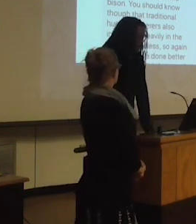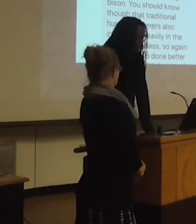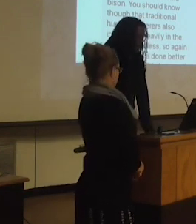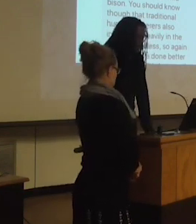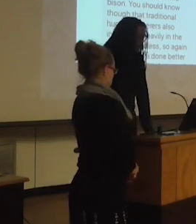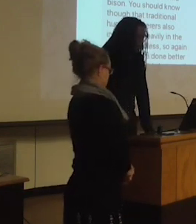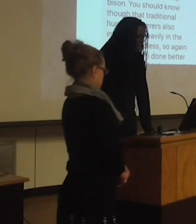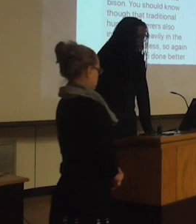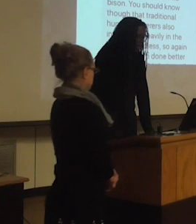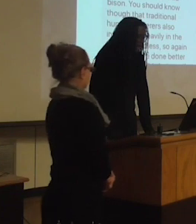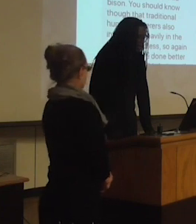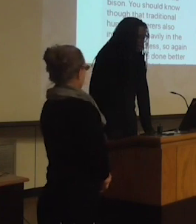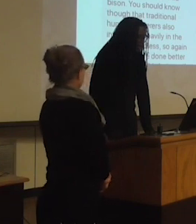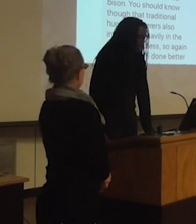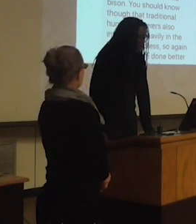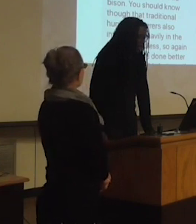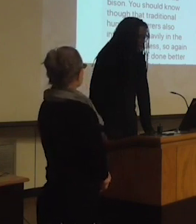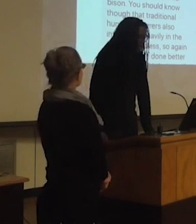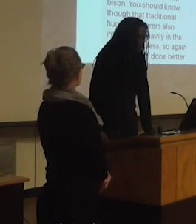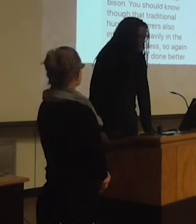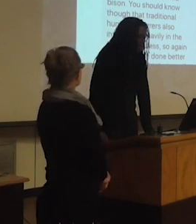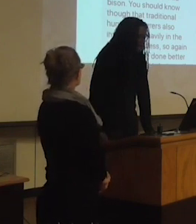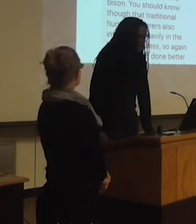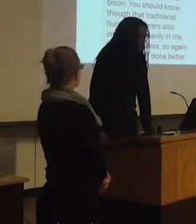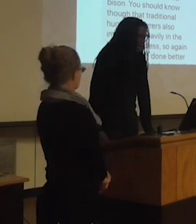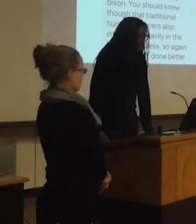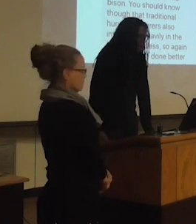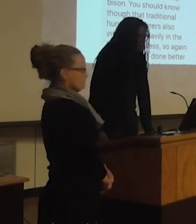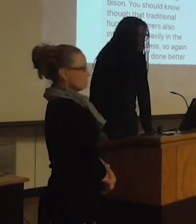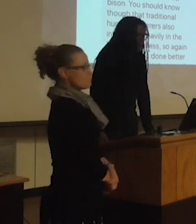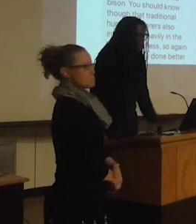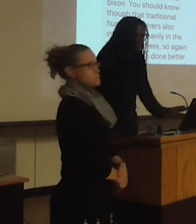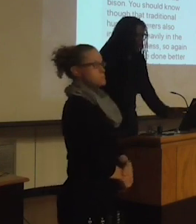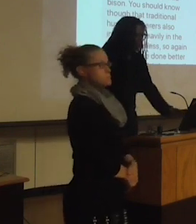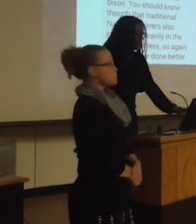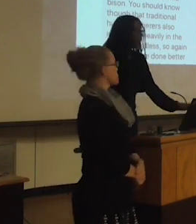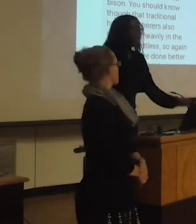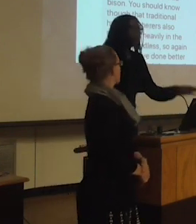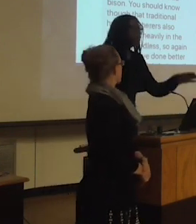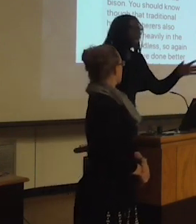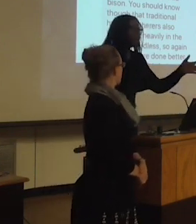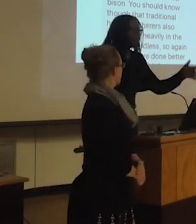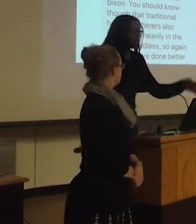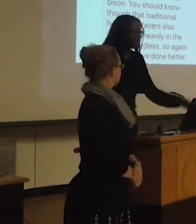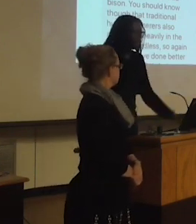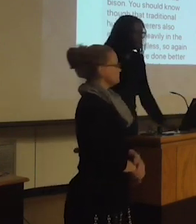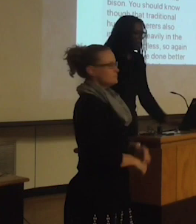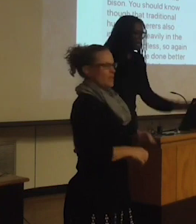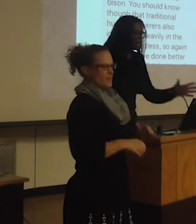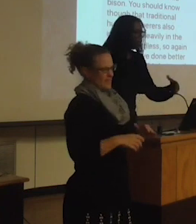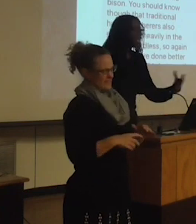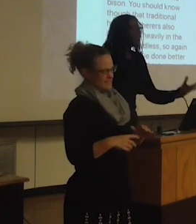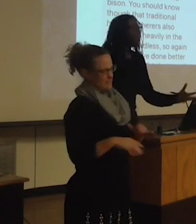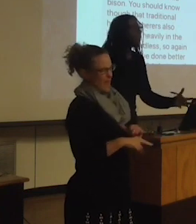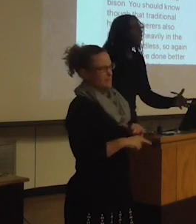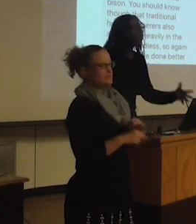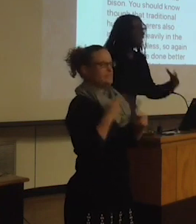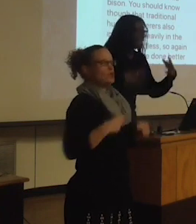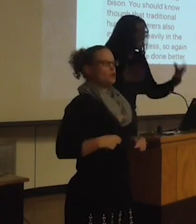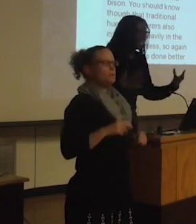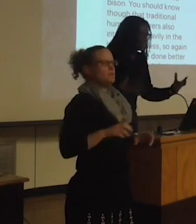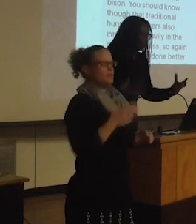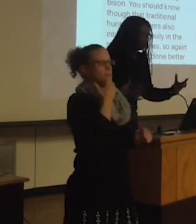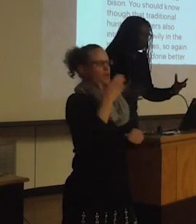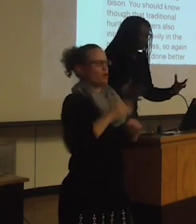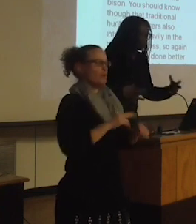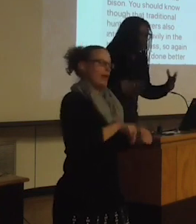traditional hunter-gatherers also intervened heavily in the herds regardless. So again, humans have done better, and the bottom of that quote is cut off. Humans have done better